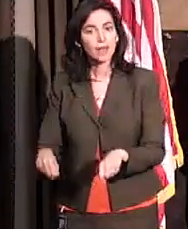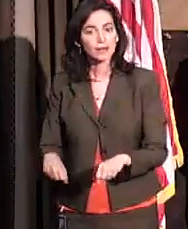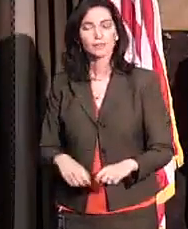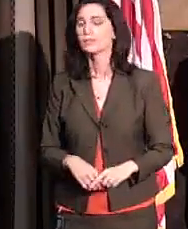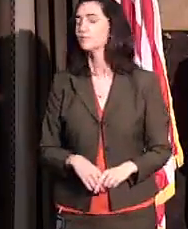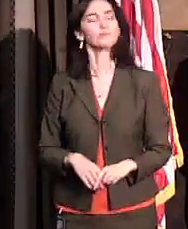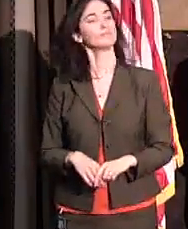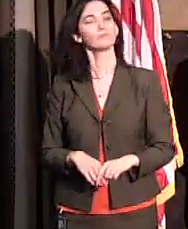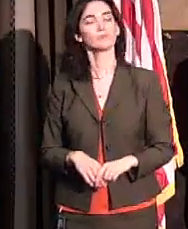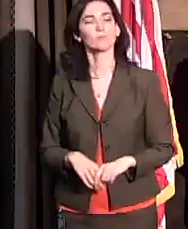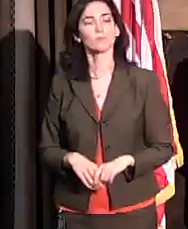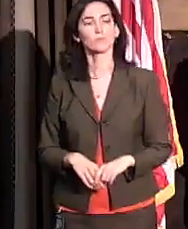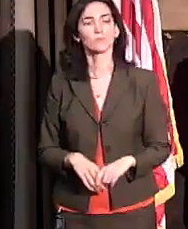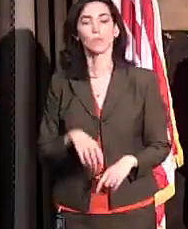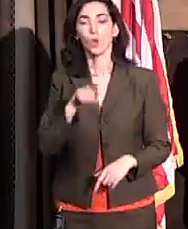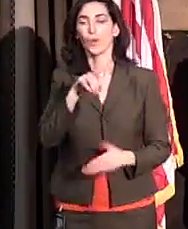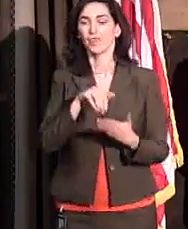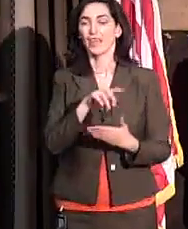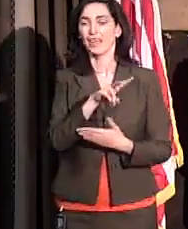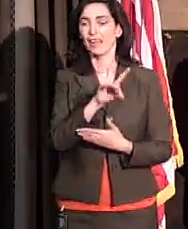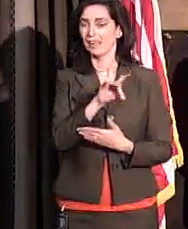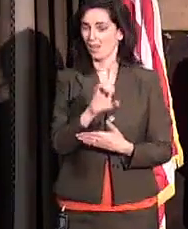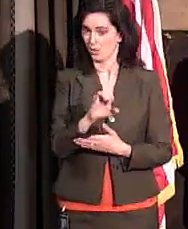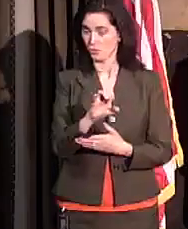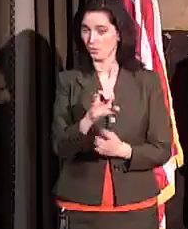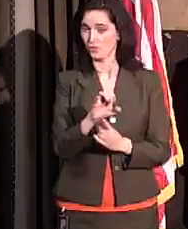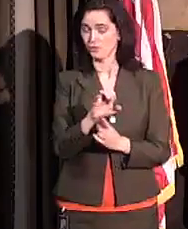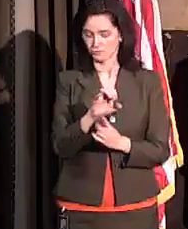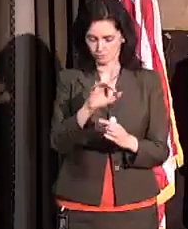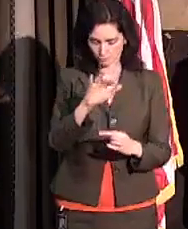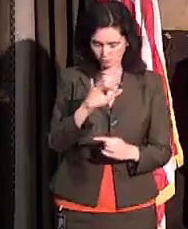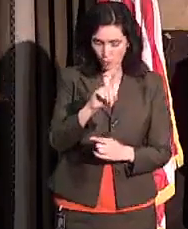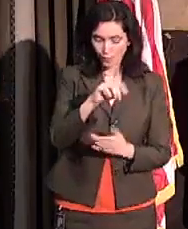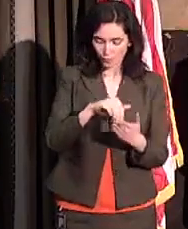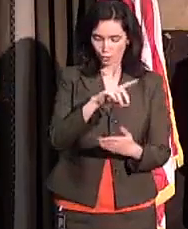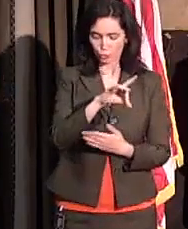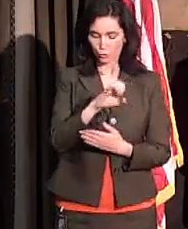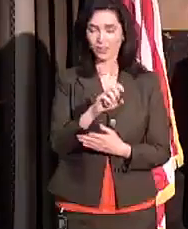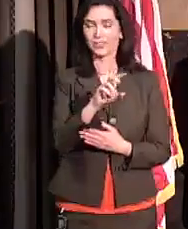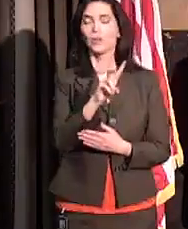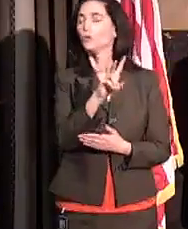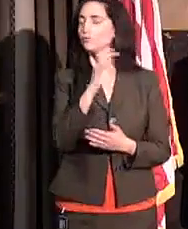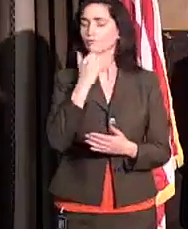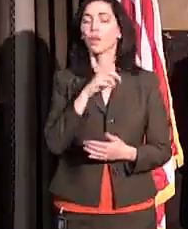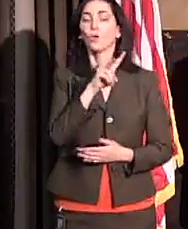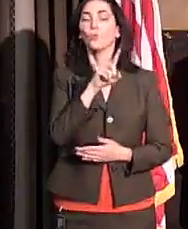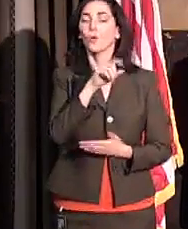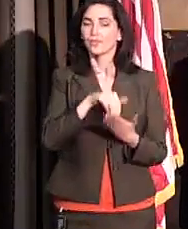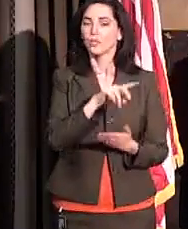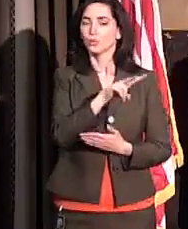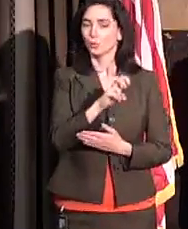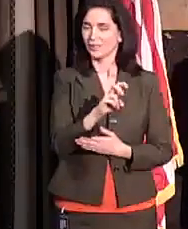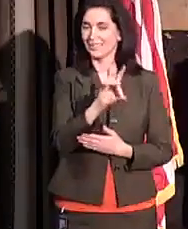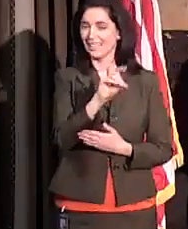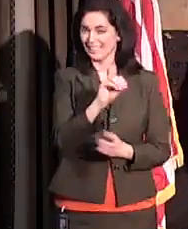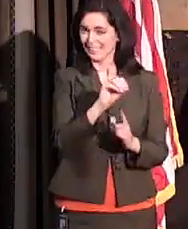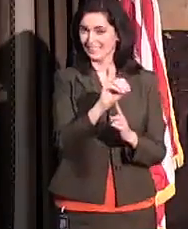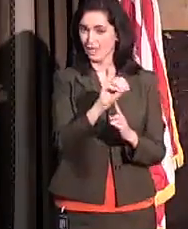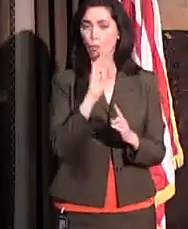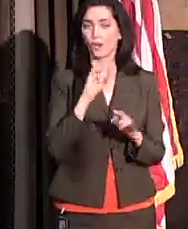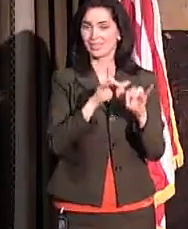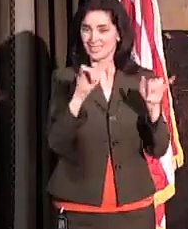of 1,287 water systems in Louisiana, 260 of them are under formal enforcement. That's 20% of all of our